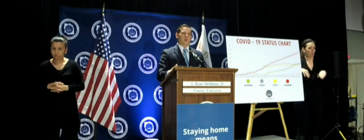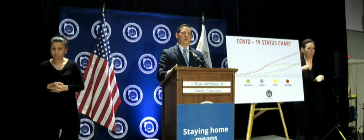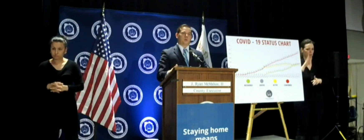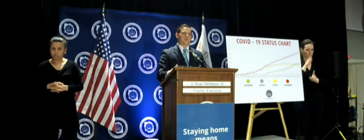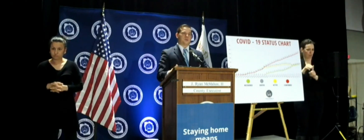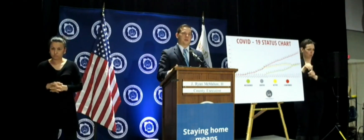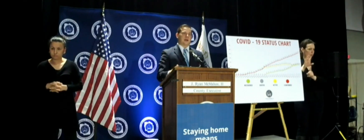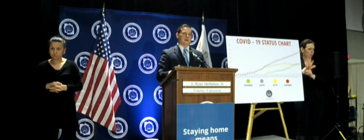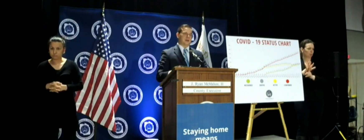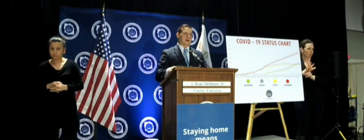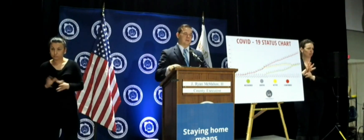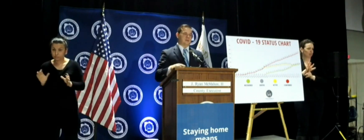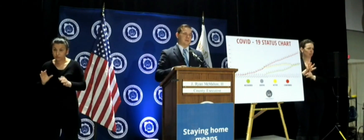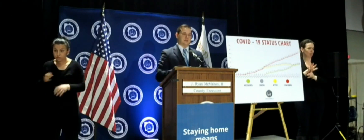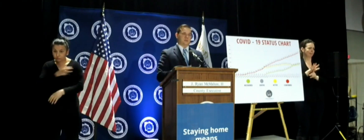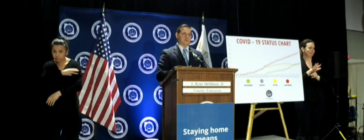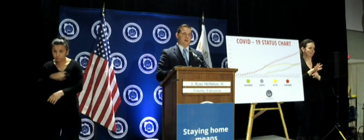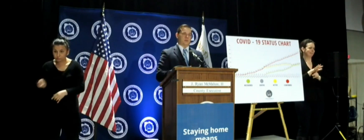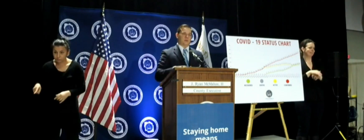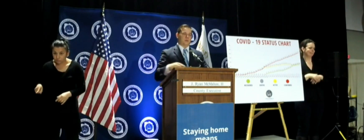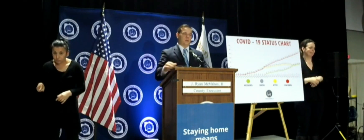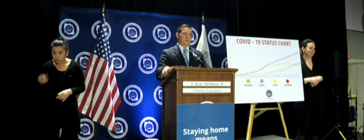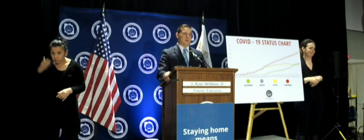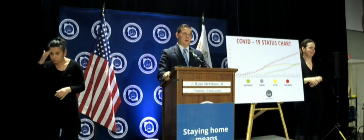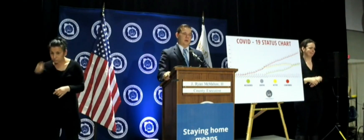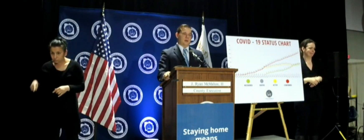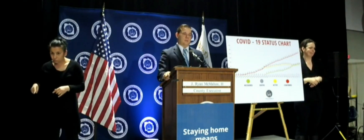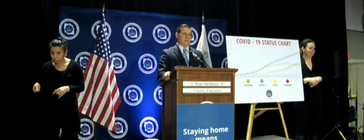going to work when they're sick, I would say that's preventable.